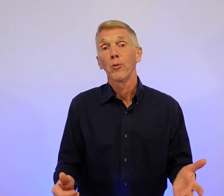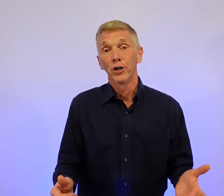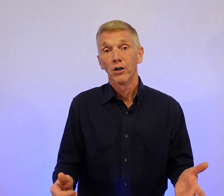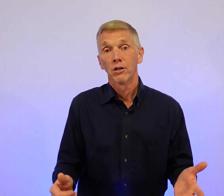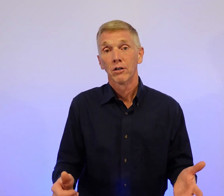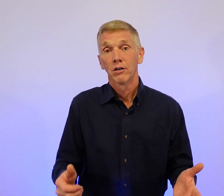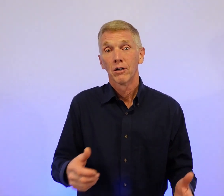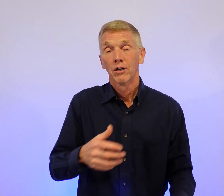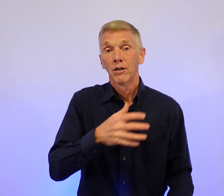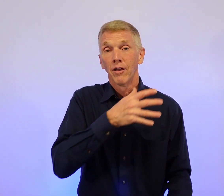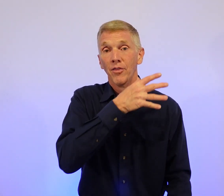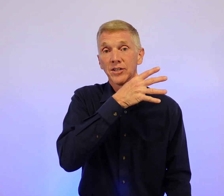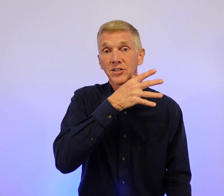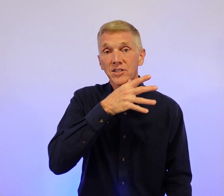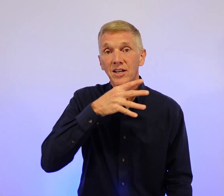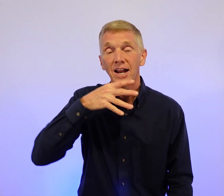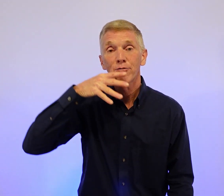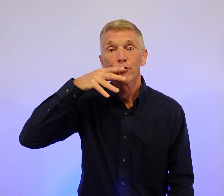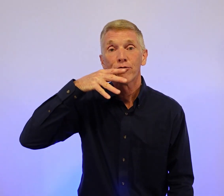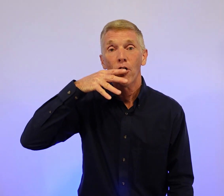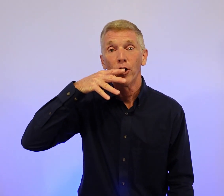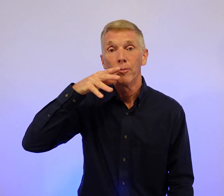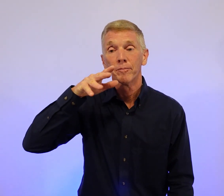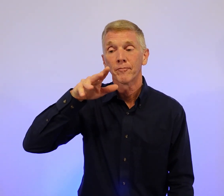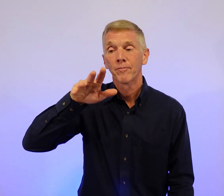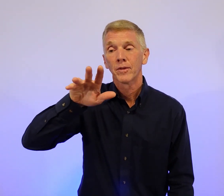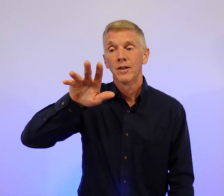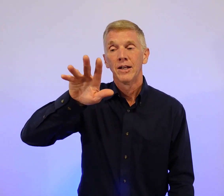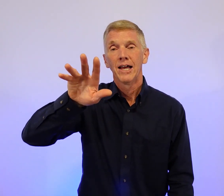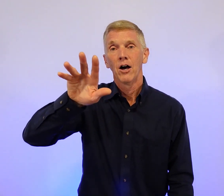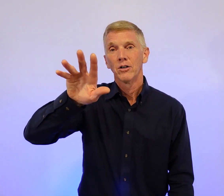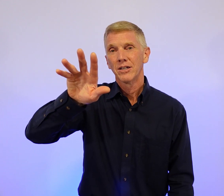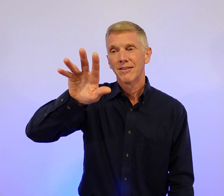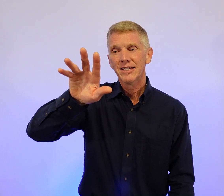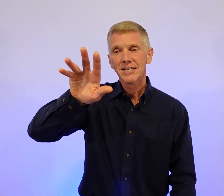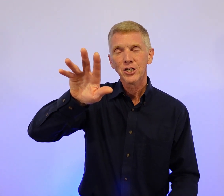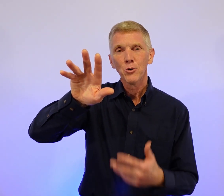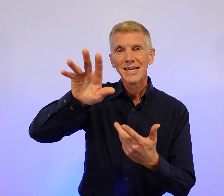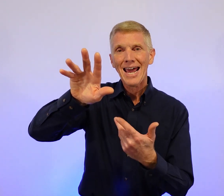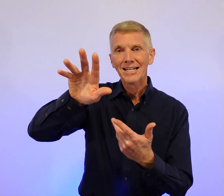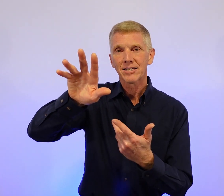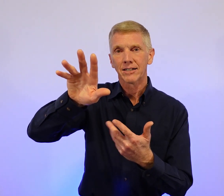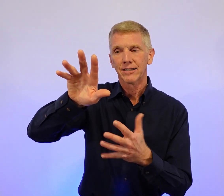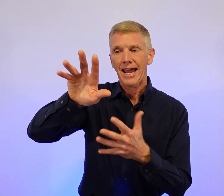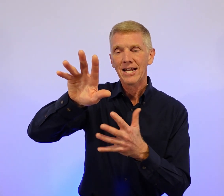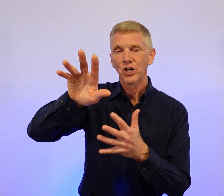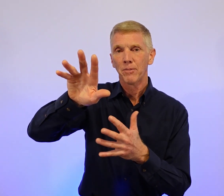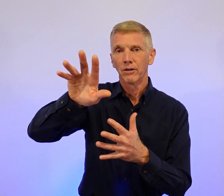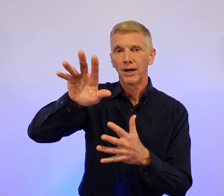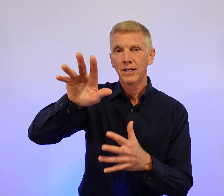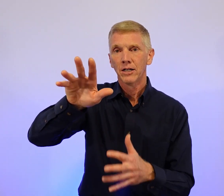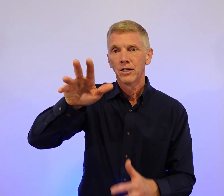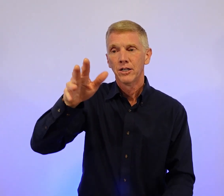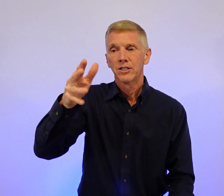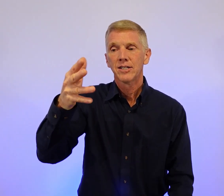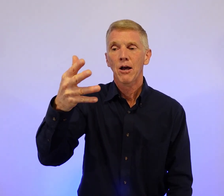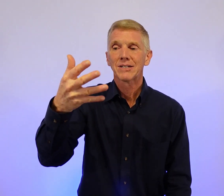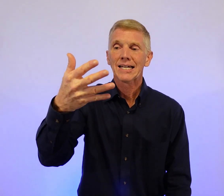Farmer. This is a sign for farm. Now, this is a unique hand shape here, right? See how it's kind